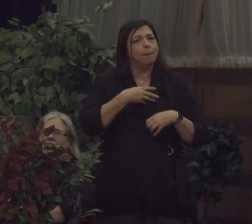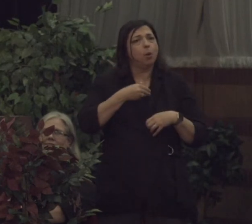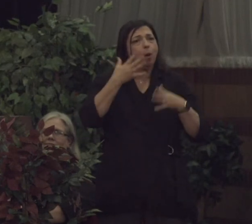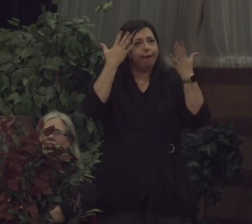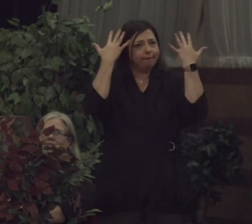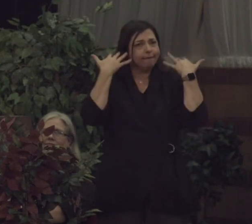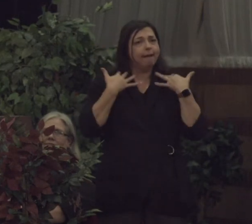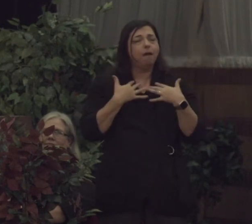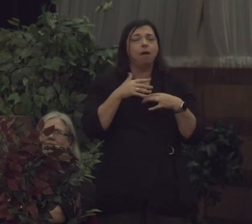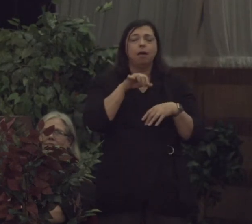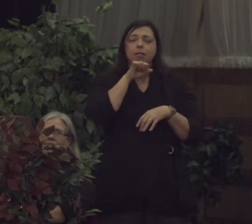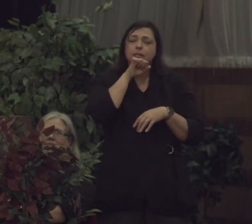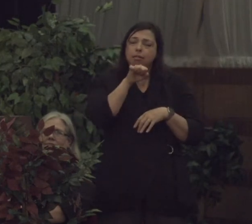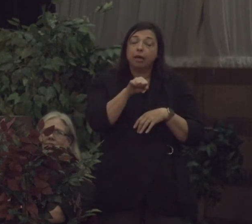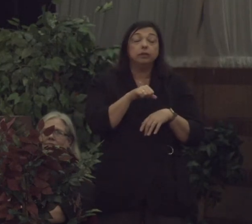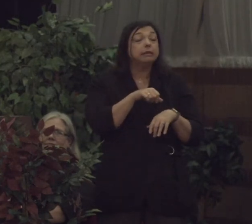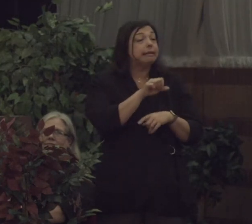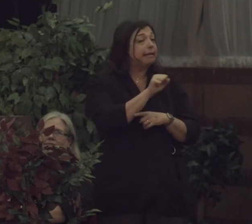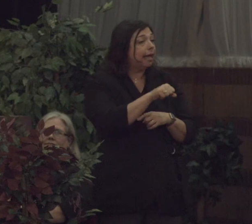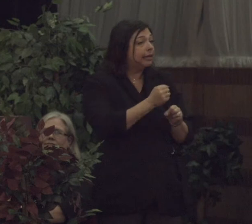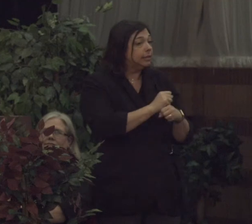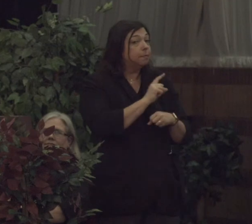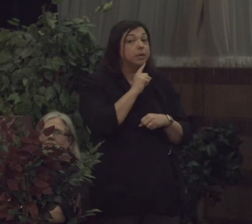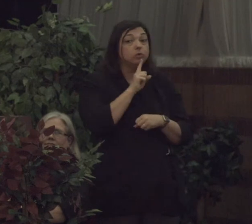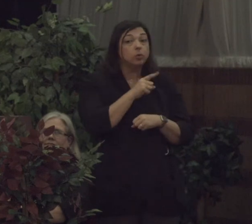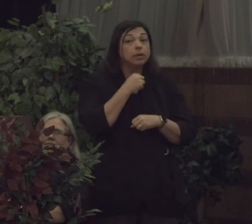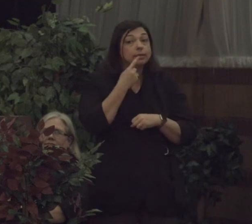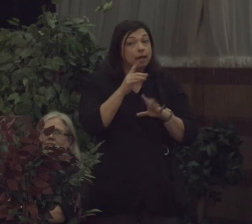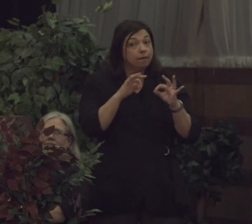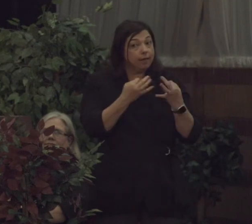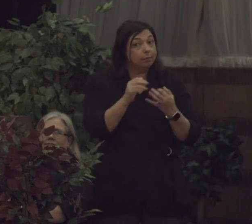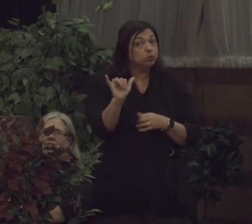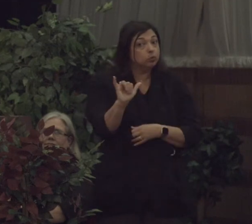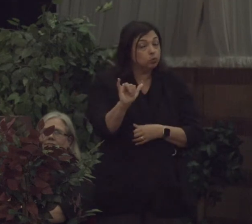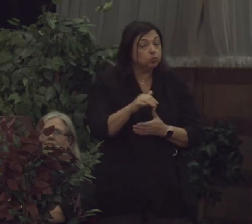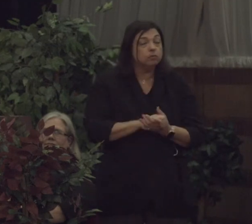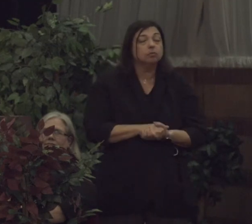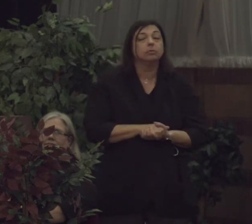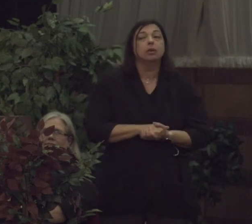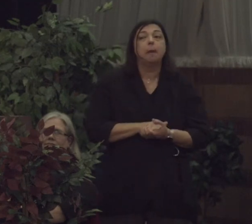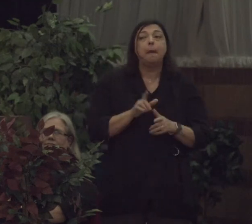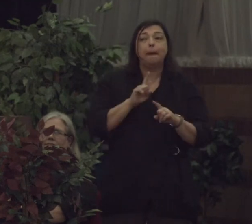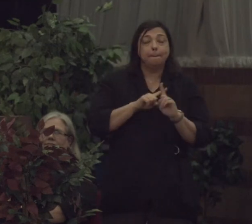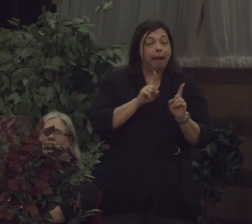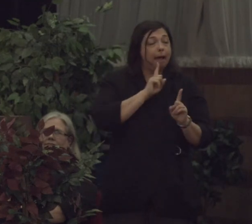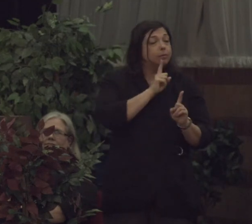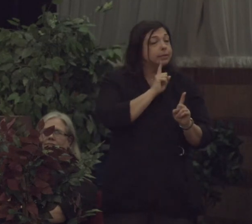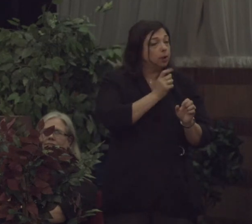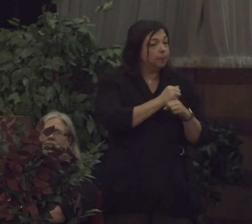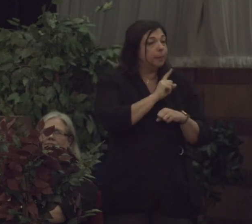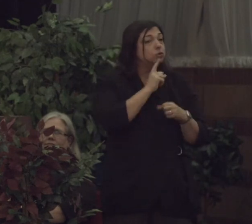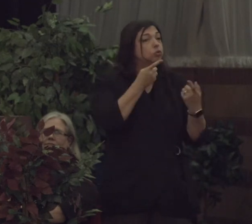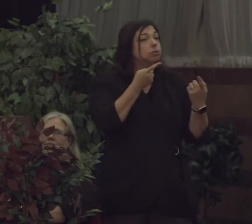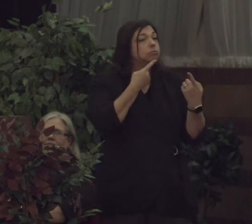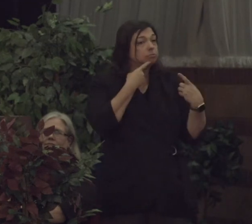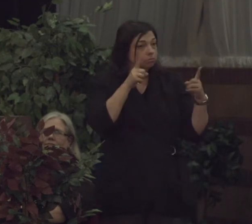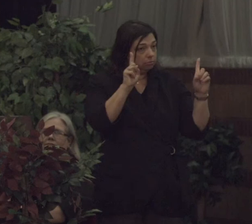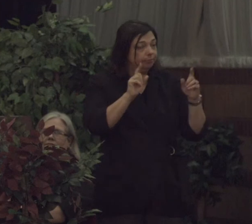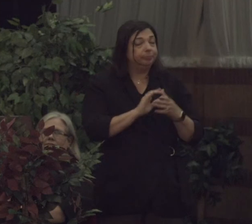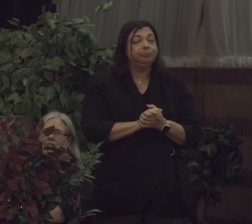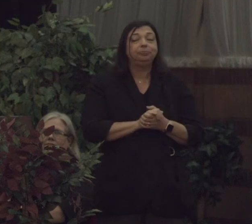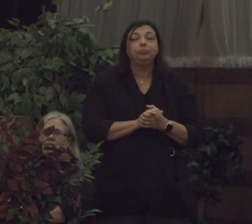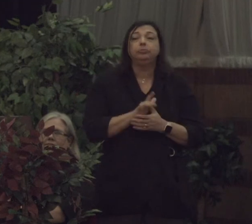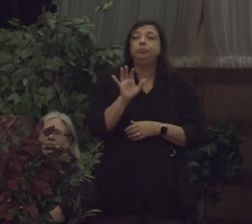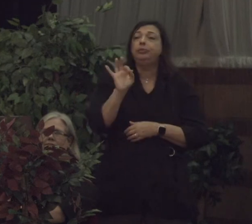I really love that outfit. Yes, ma'am. Make sure you tell your family that too now. But I will certainly make sure that that happens.